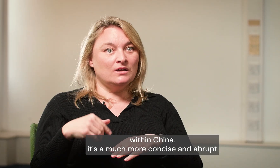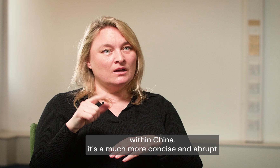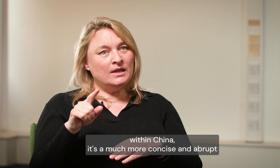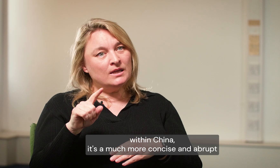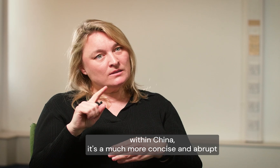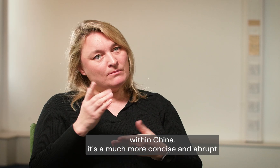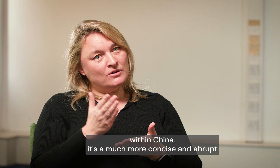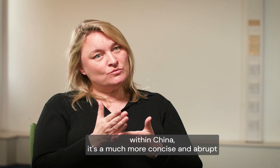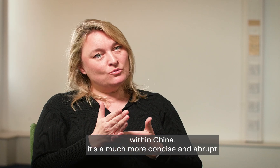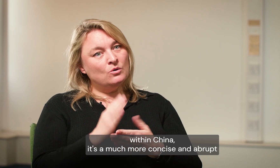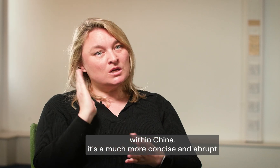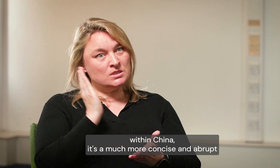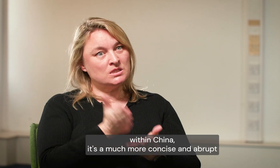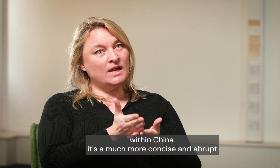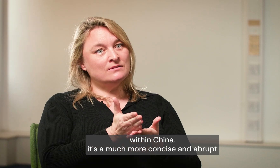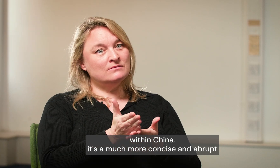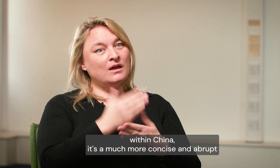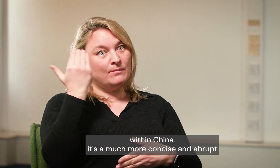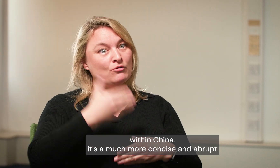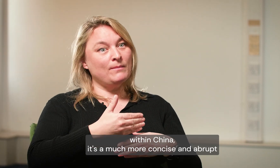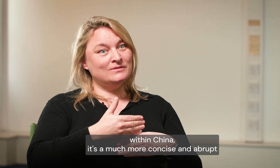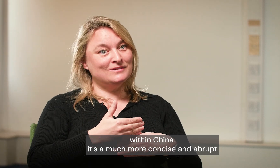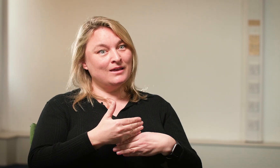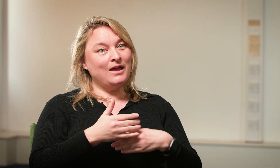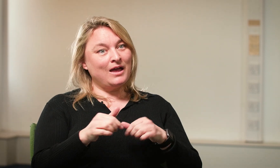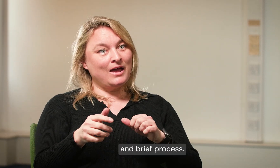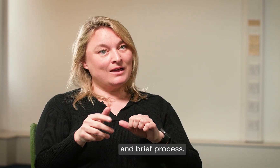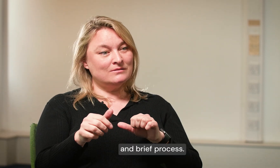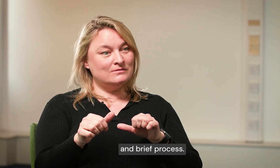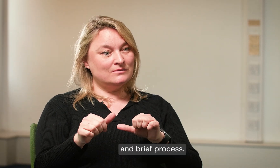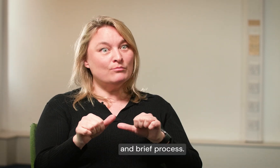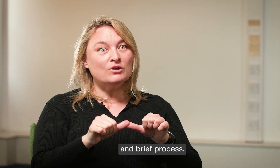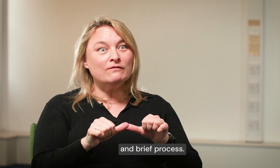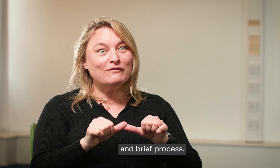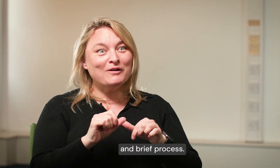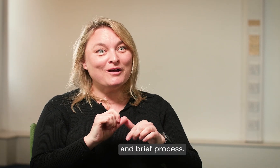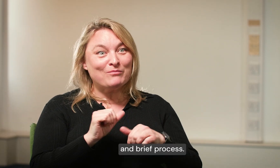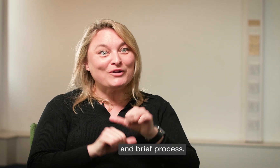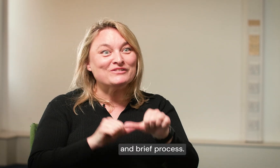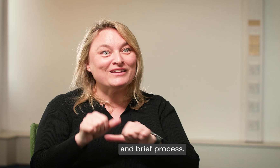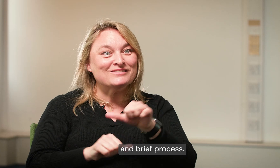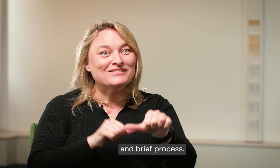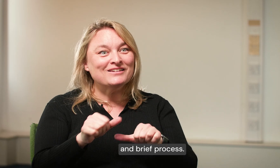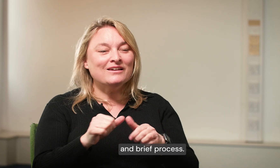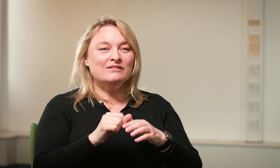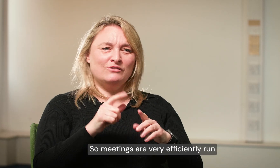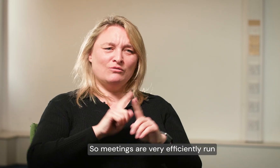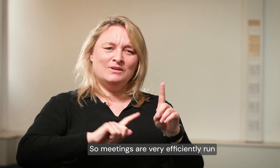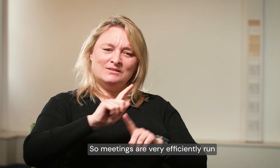China, it's a much more concise and abrupt and brief process. So